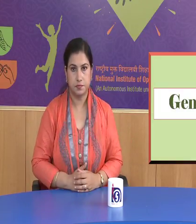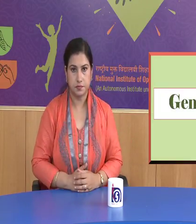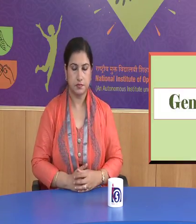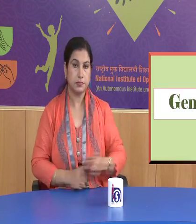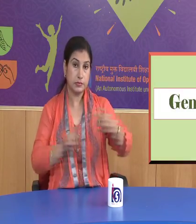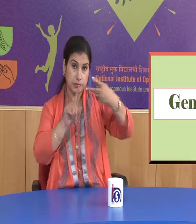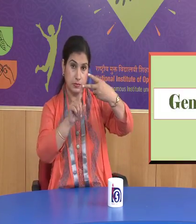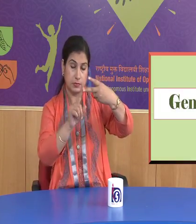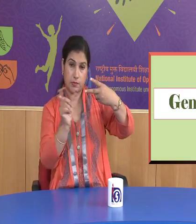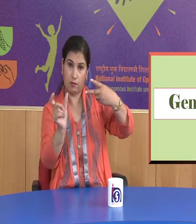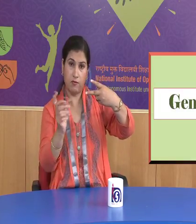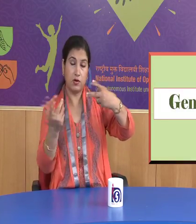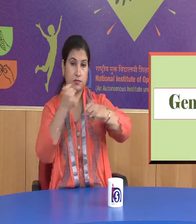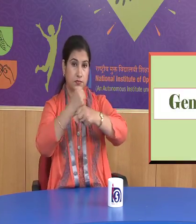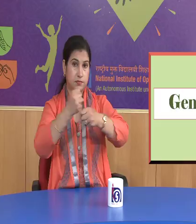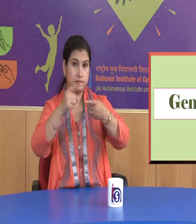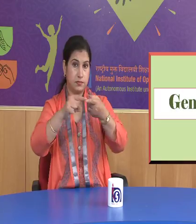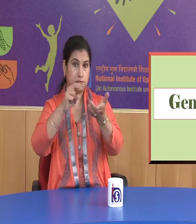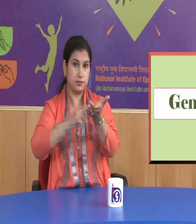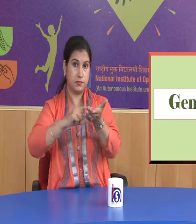Second word is genocide.